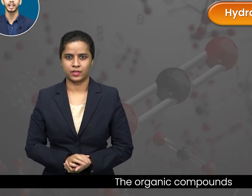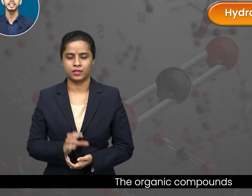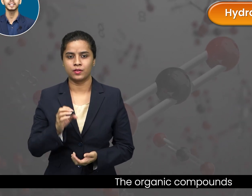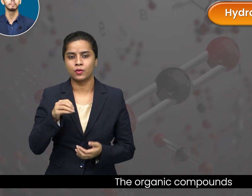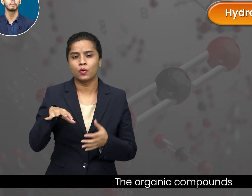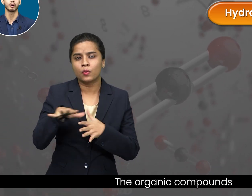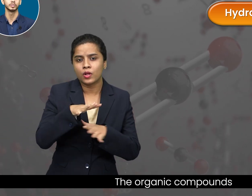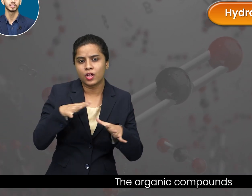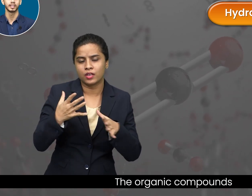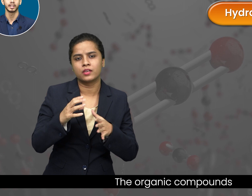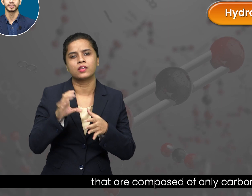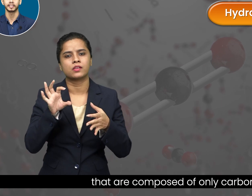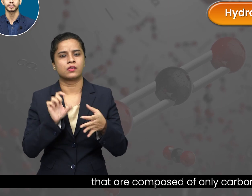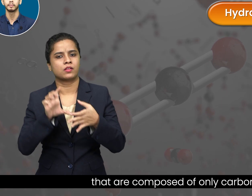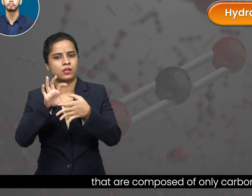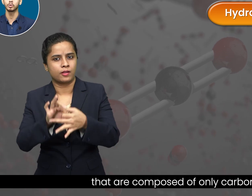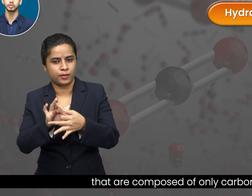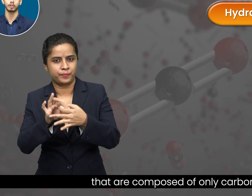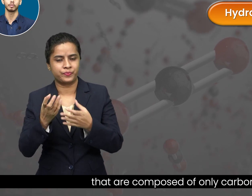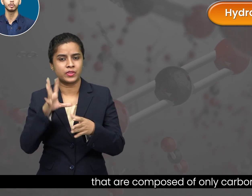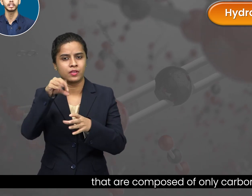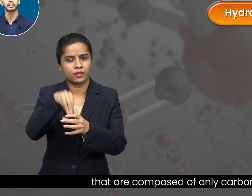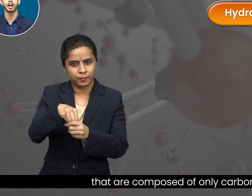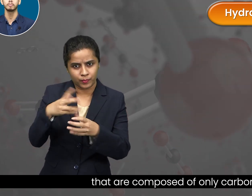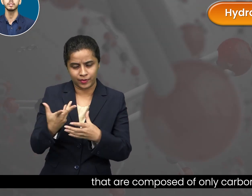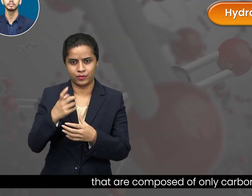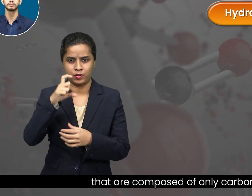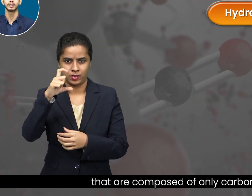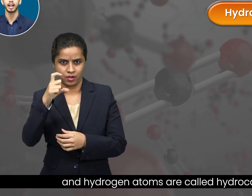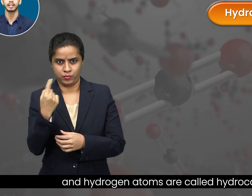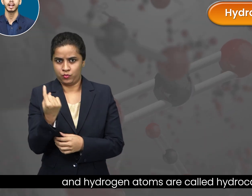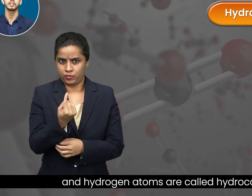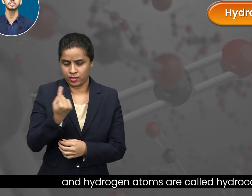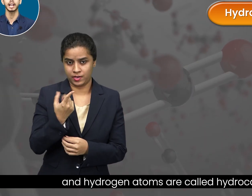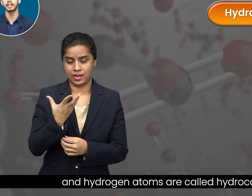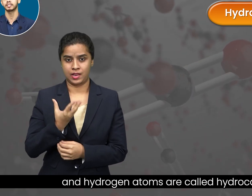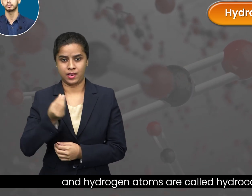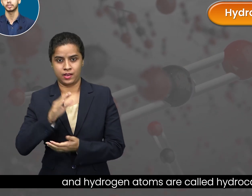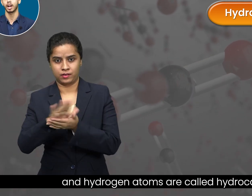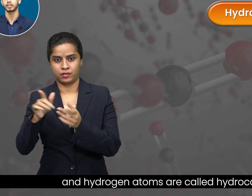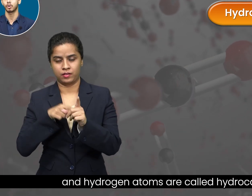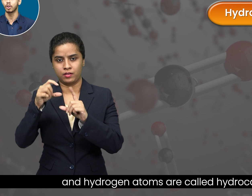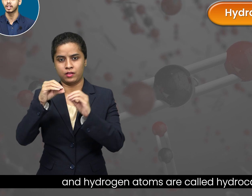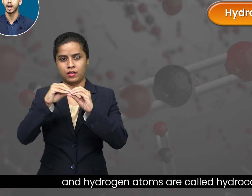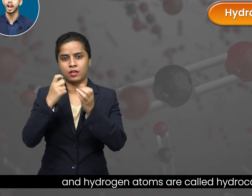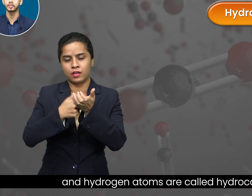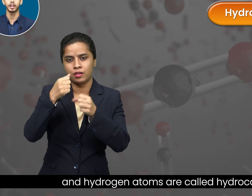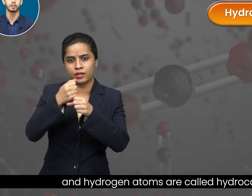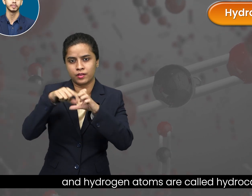The organic compounds that are composed of only carbon and hydrogen atoms are